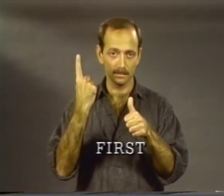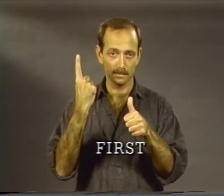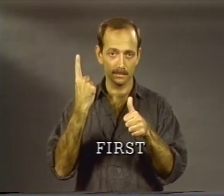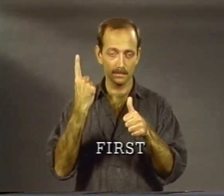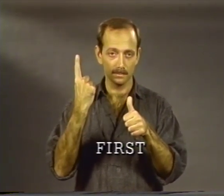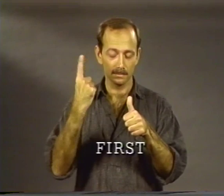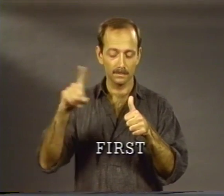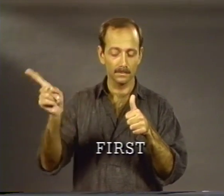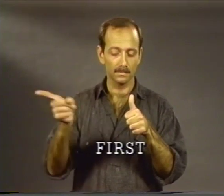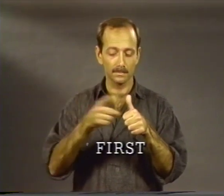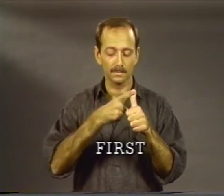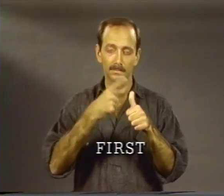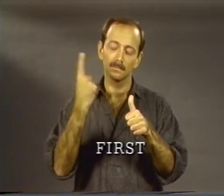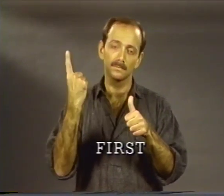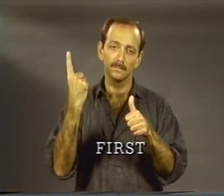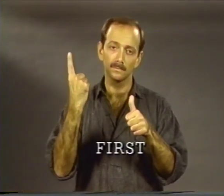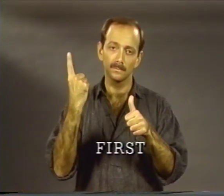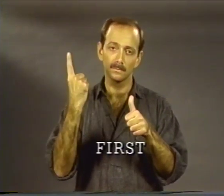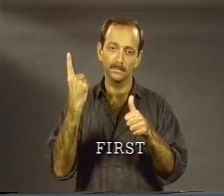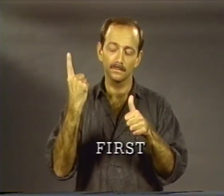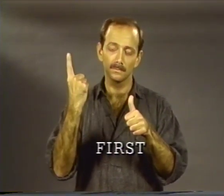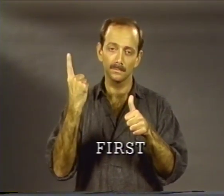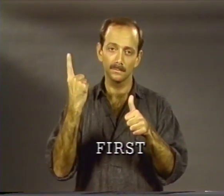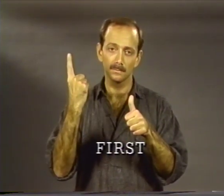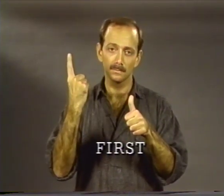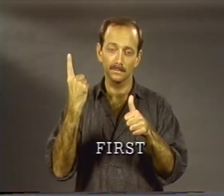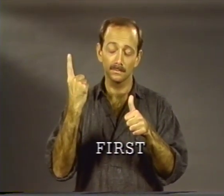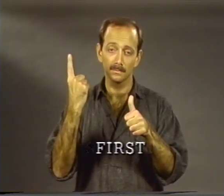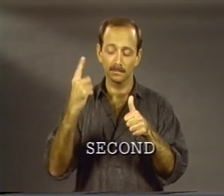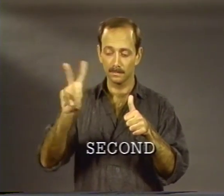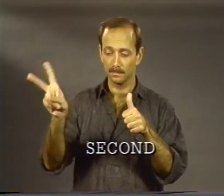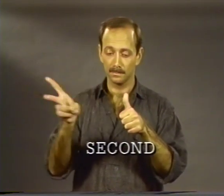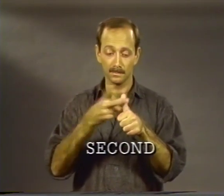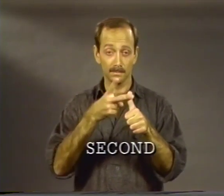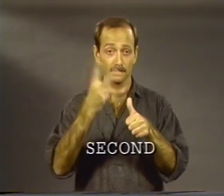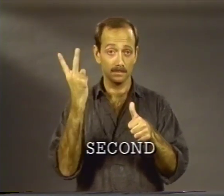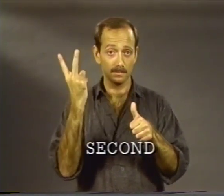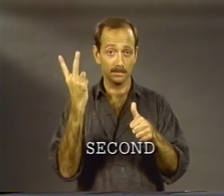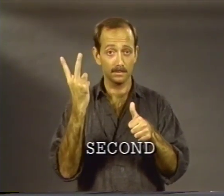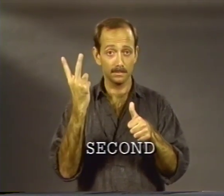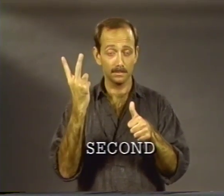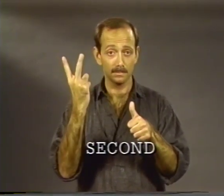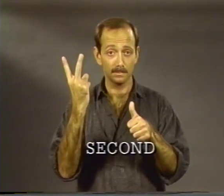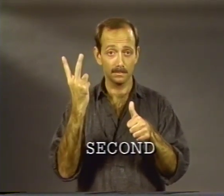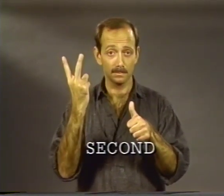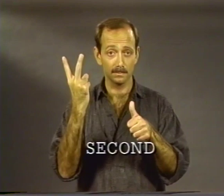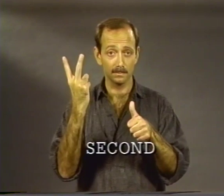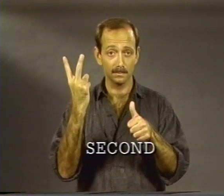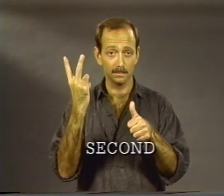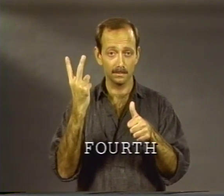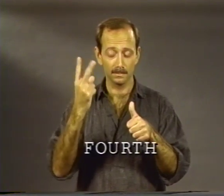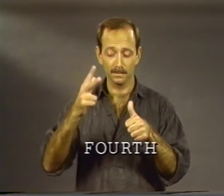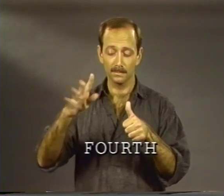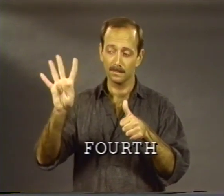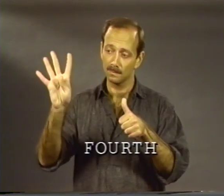first floor. Men's clothes are on the second floor. I came in 4th place.